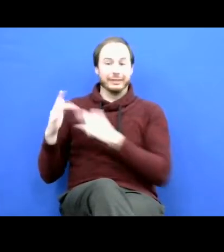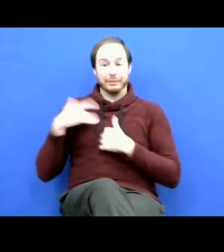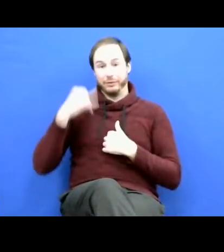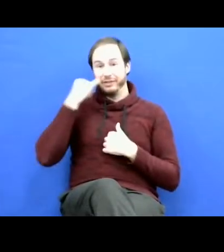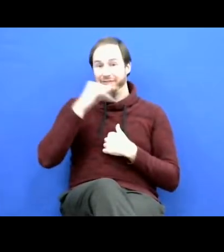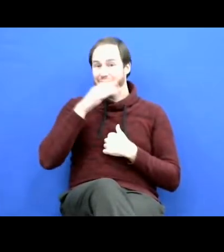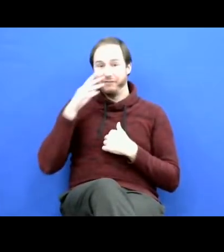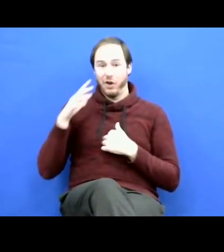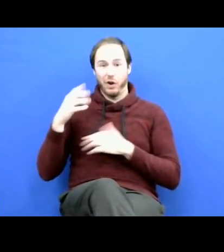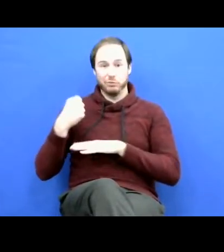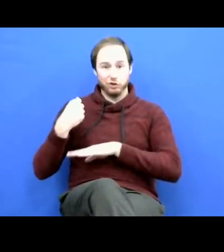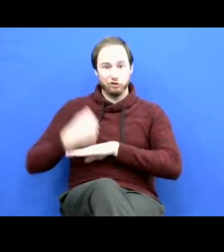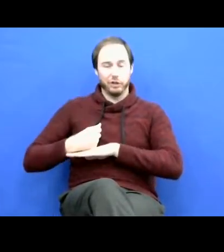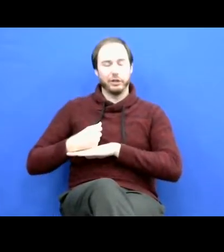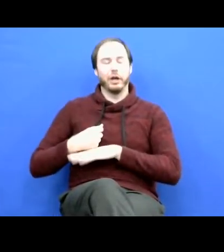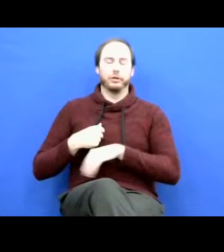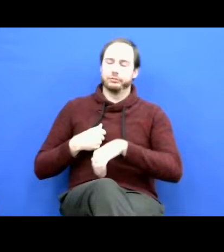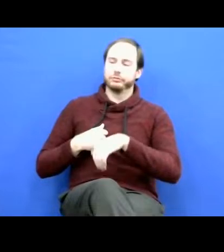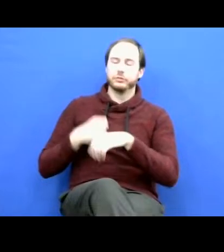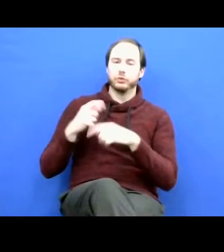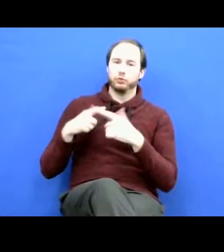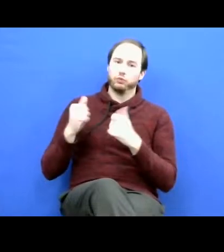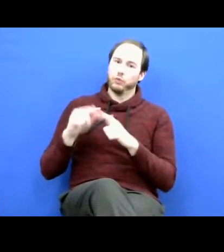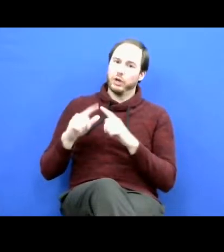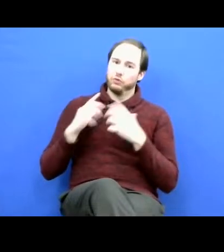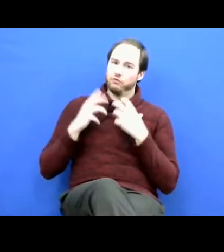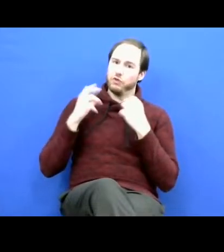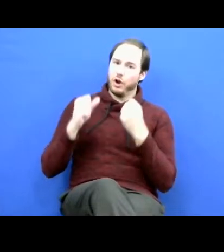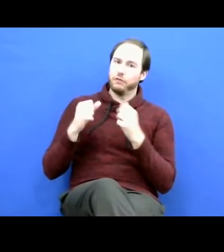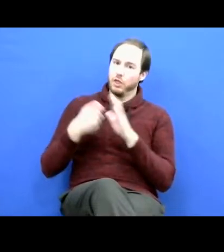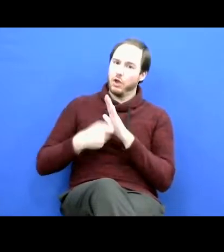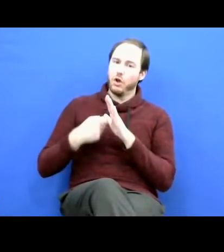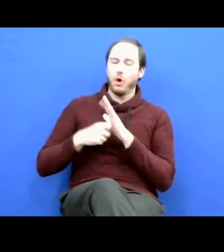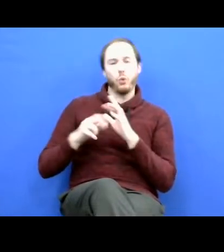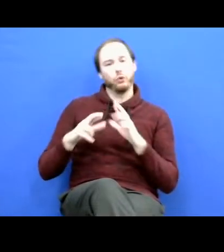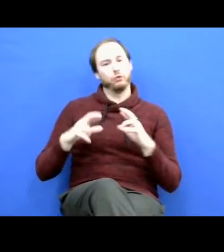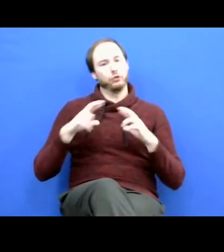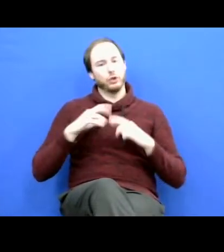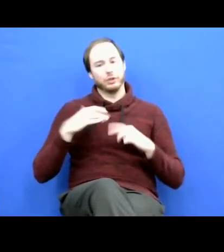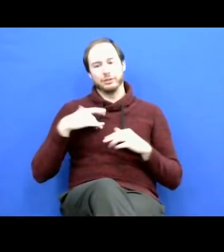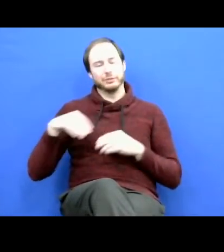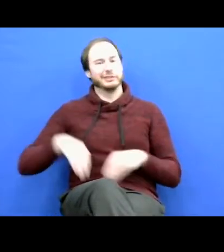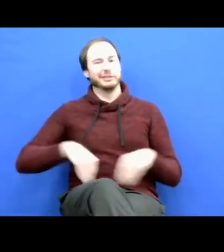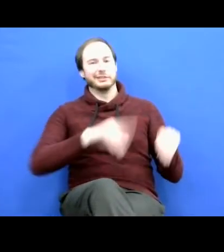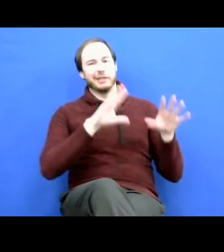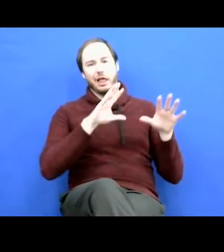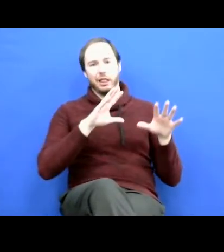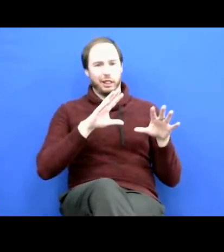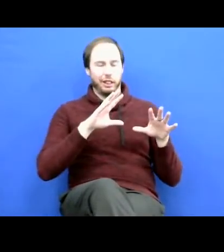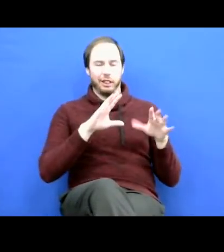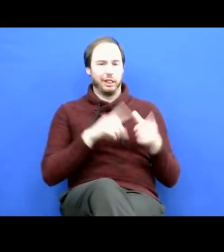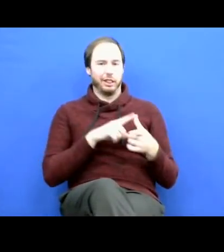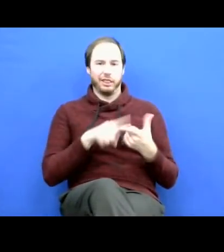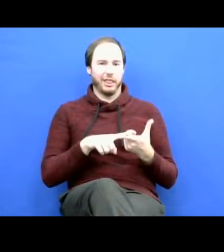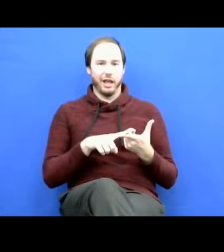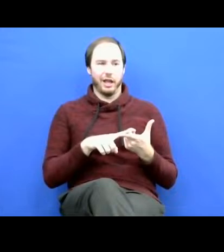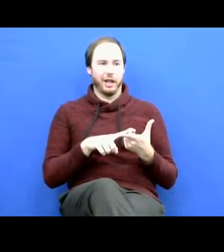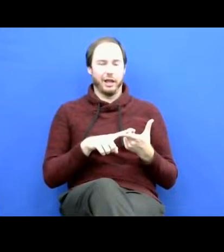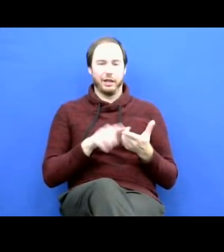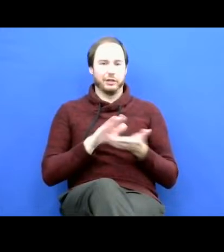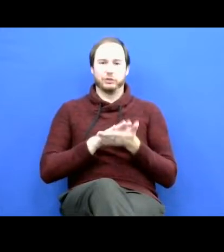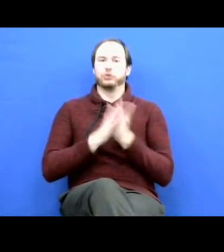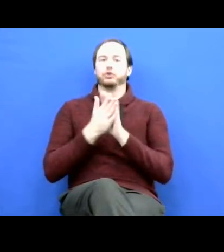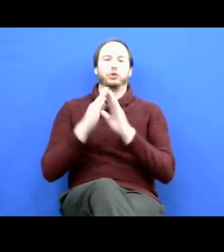down. To recover their cost and or to retire, they sell the farm, and it gets turned